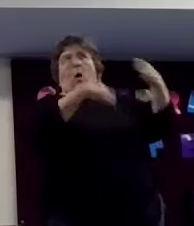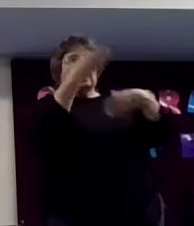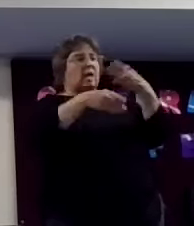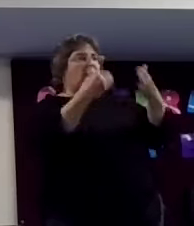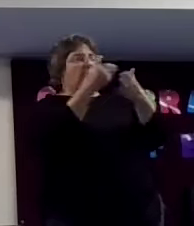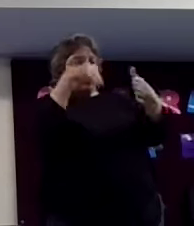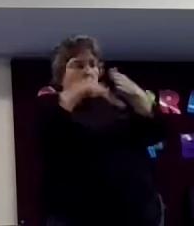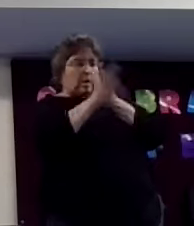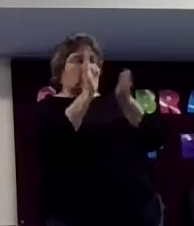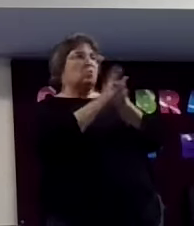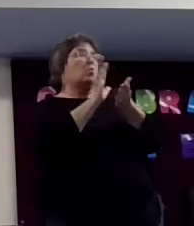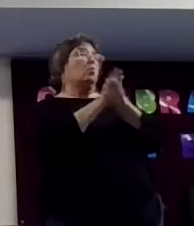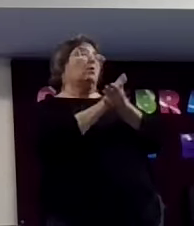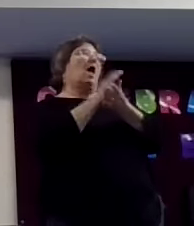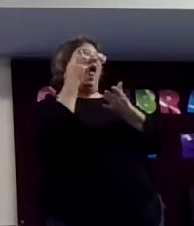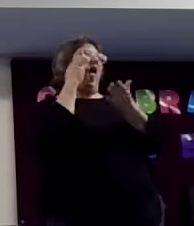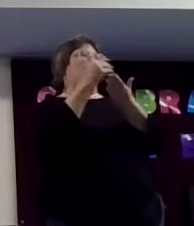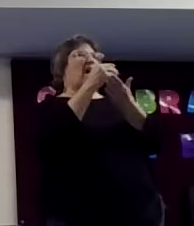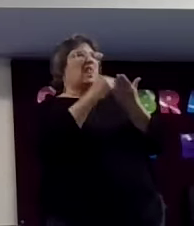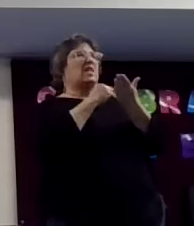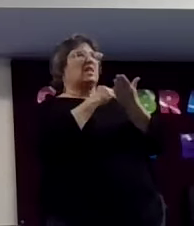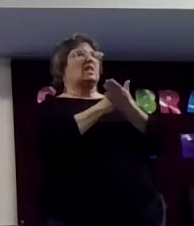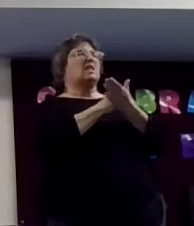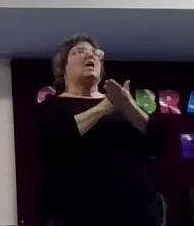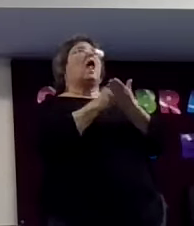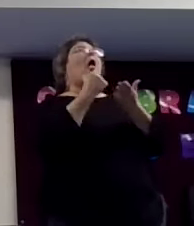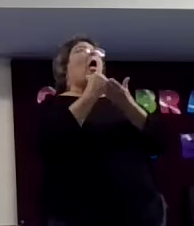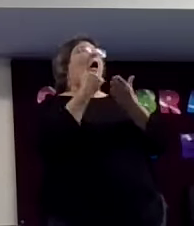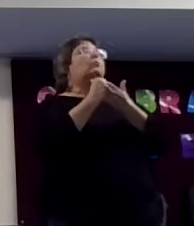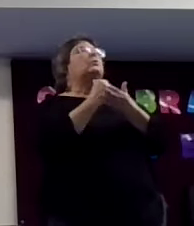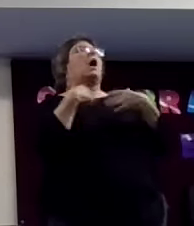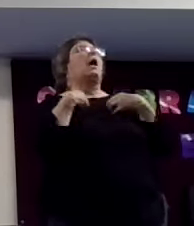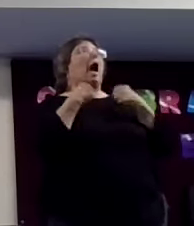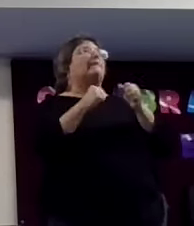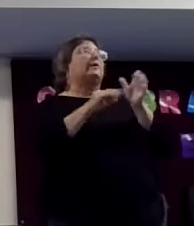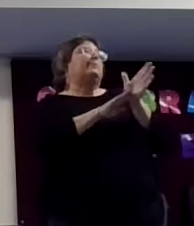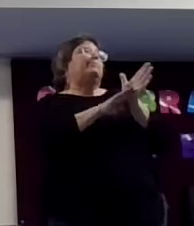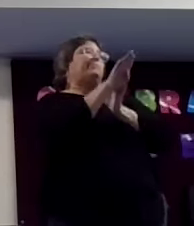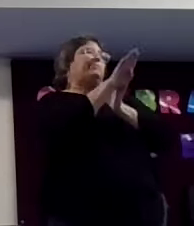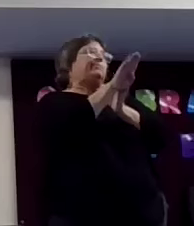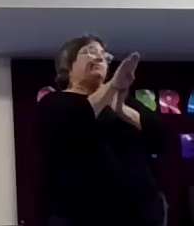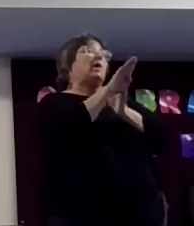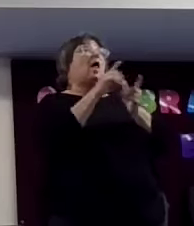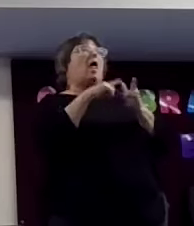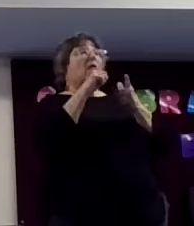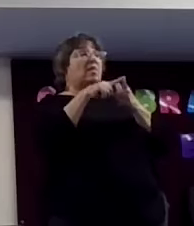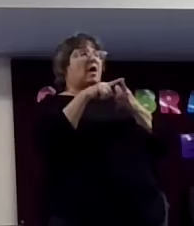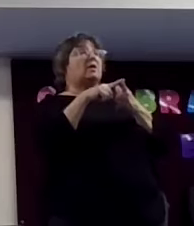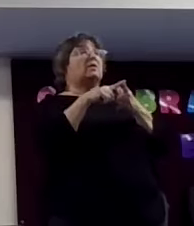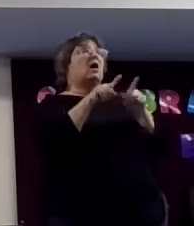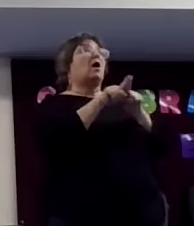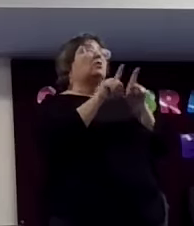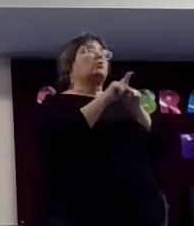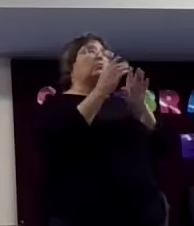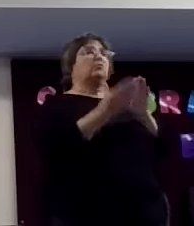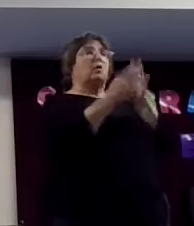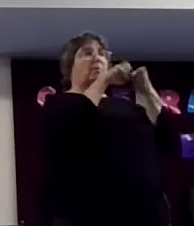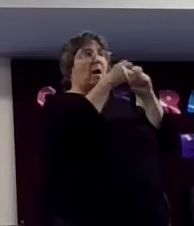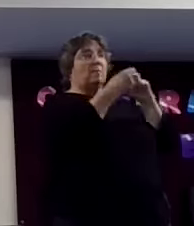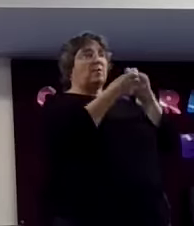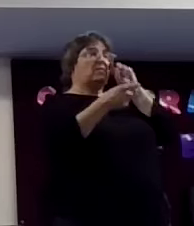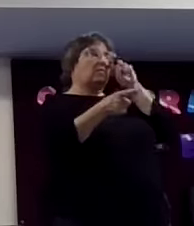process before you can get in, and I think that lifts the confidence of parents. But then we have to also address the